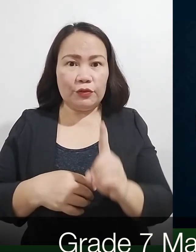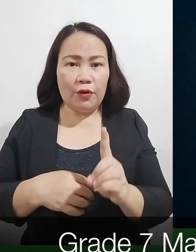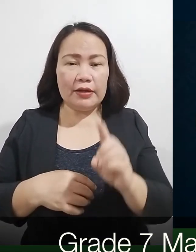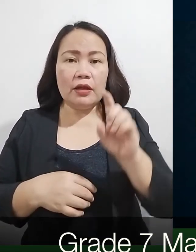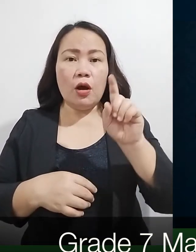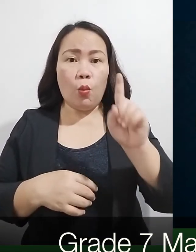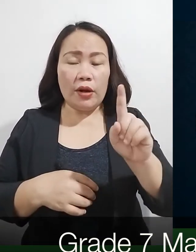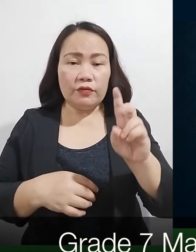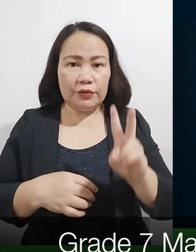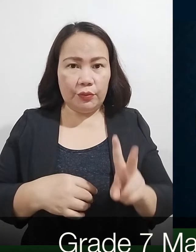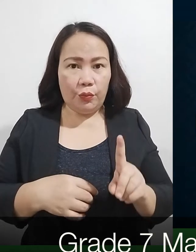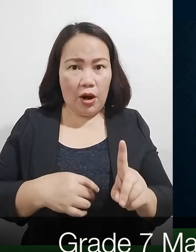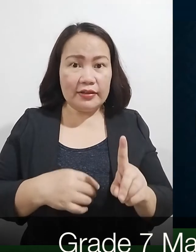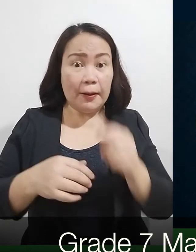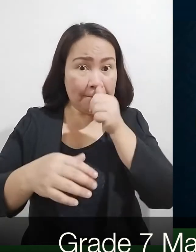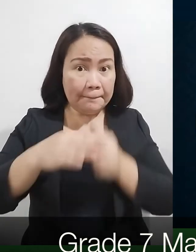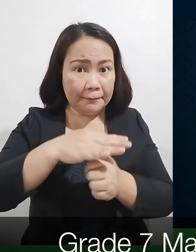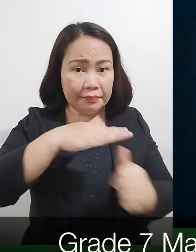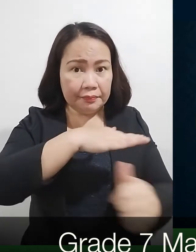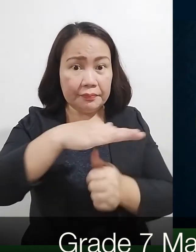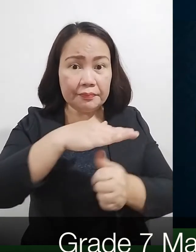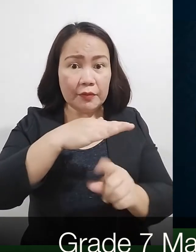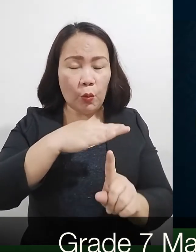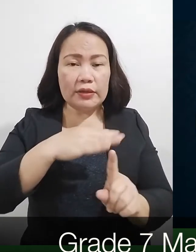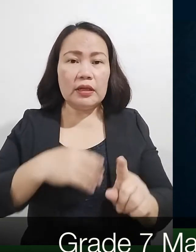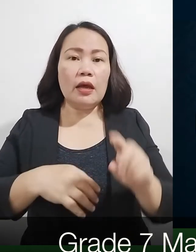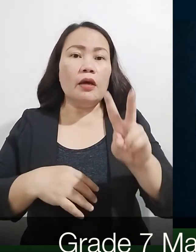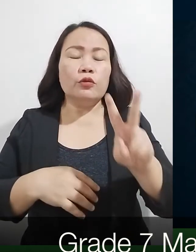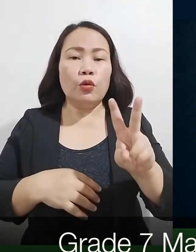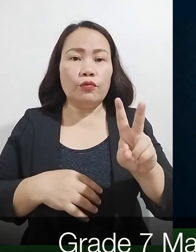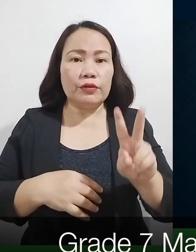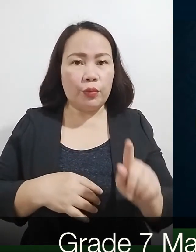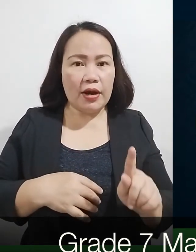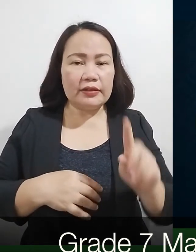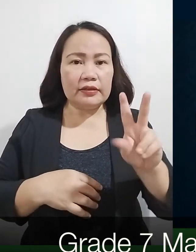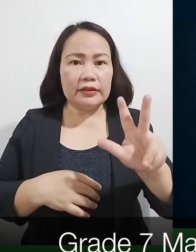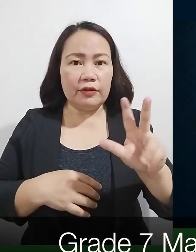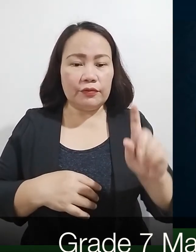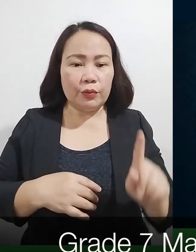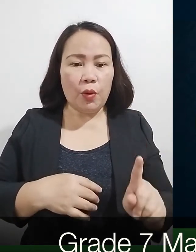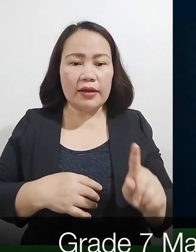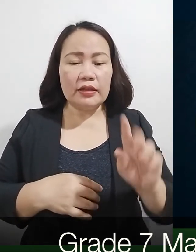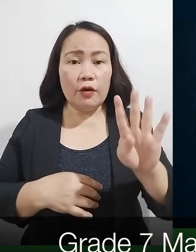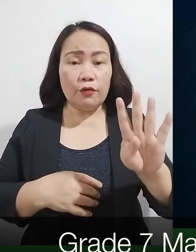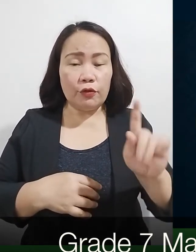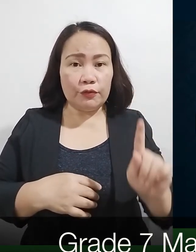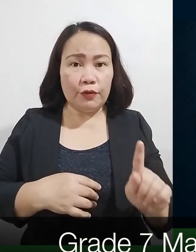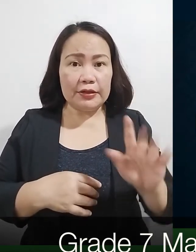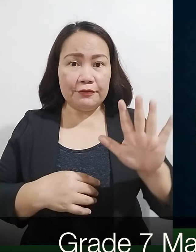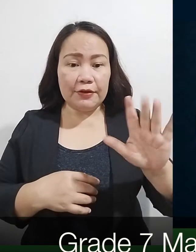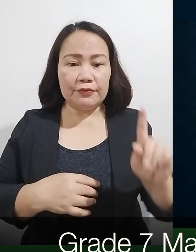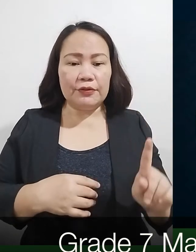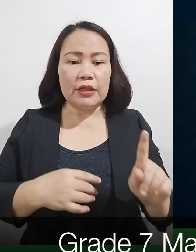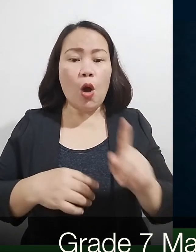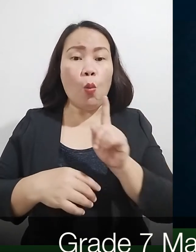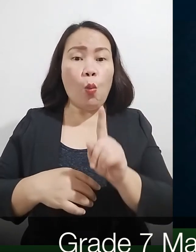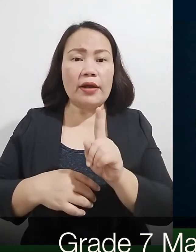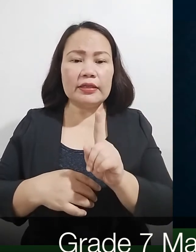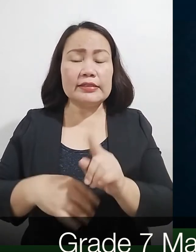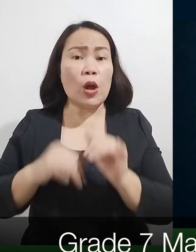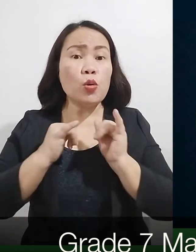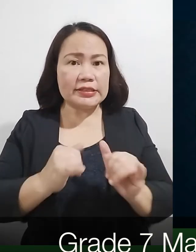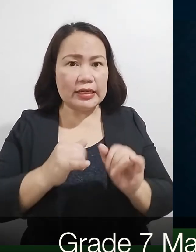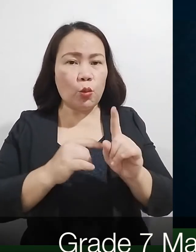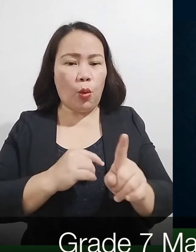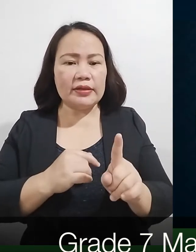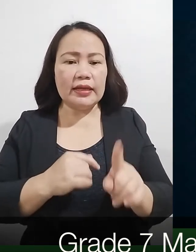1, 1 over 1, 2 over 1, 3 over 1, 4 over 1, and so on. Bakit? Because 1 over 1 is still 1. 3